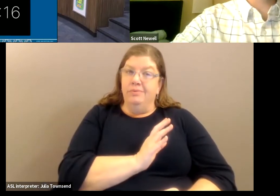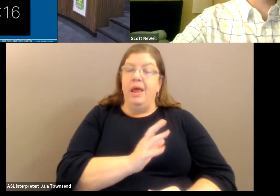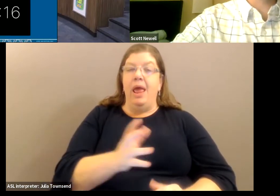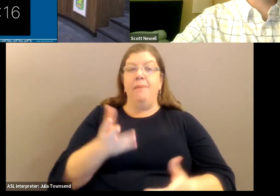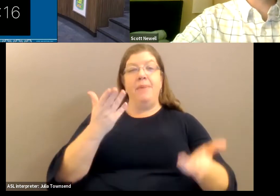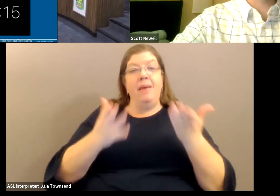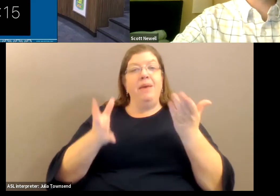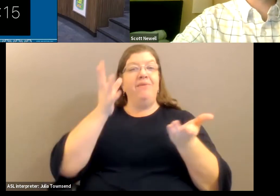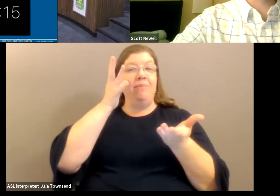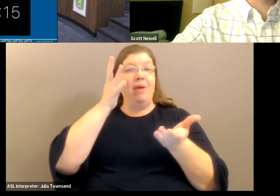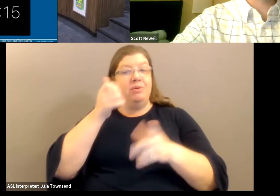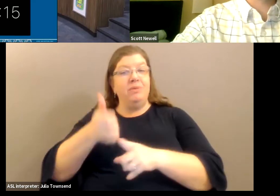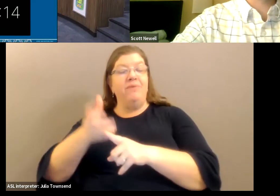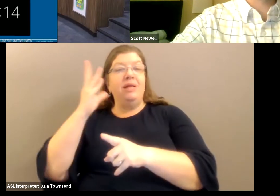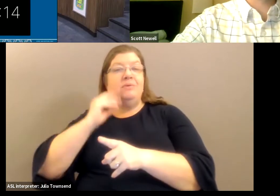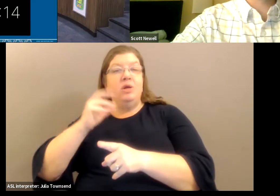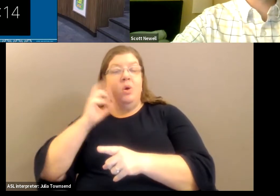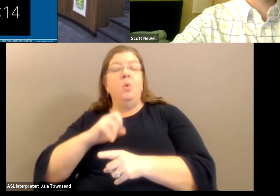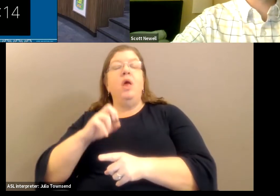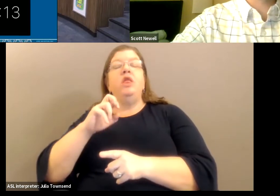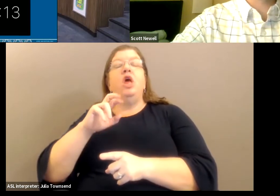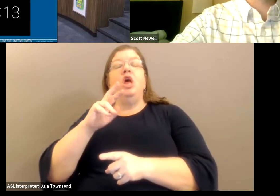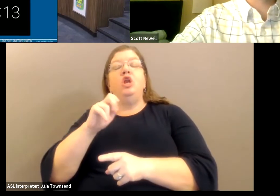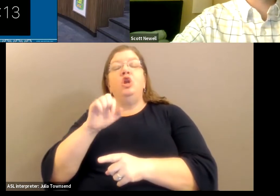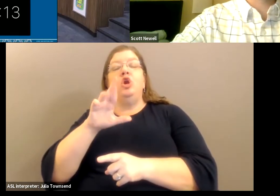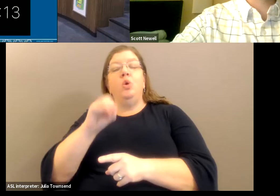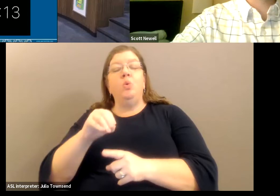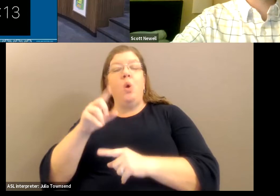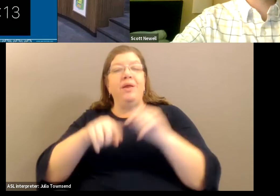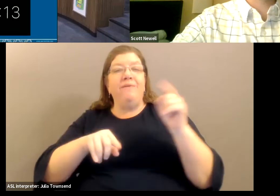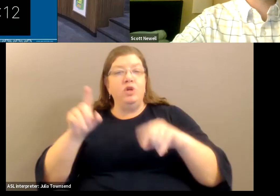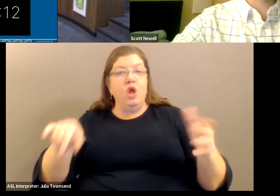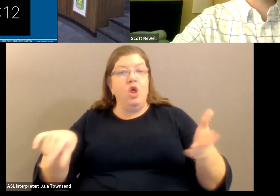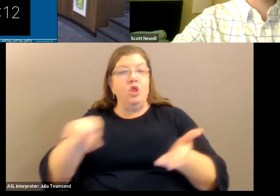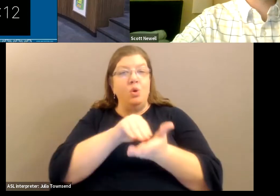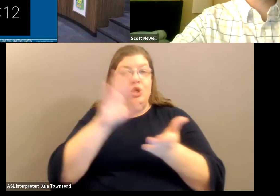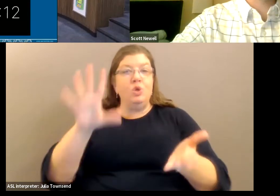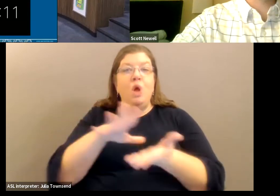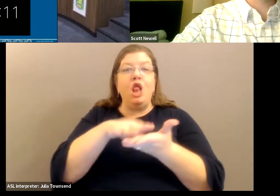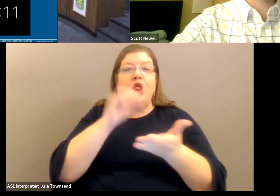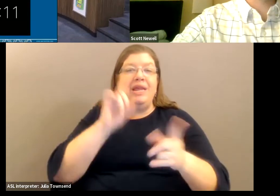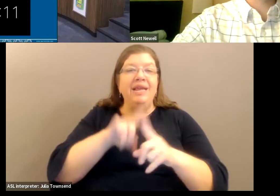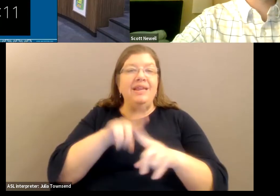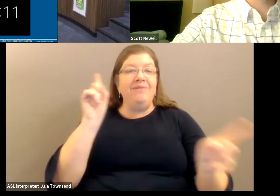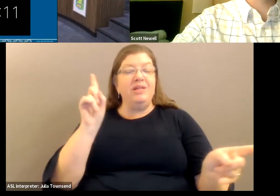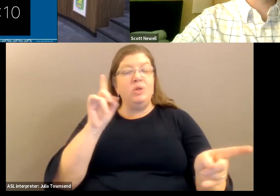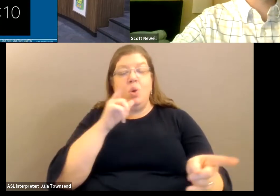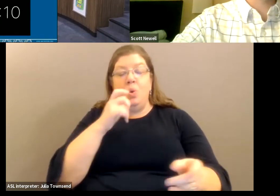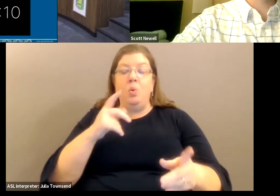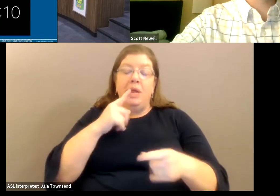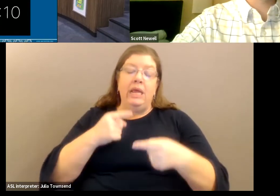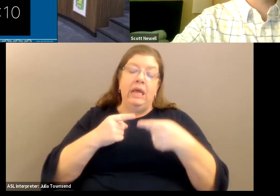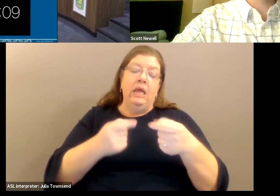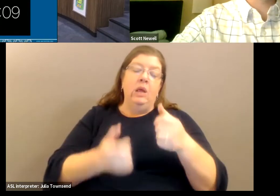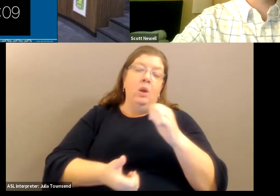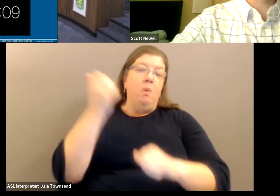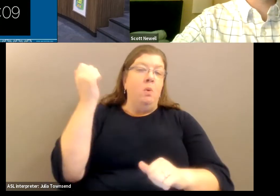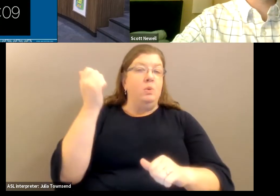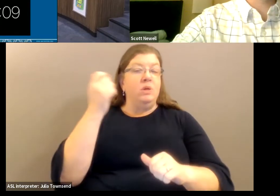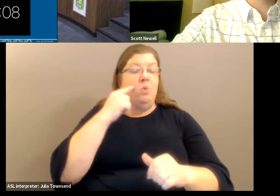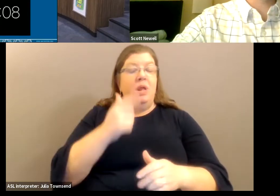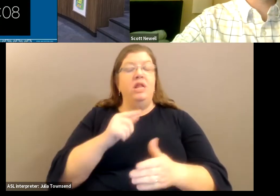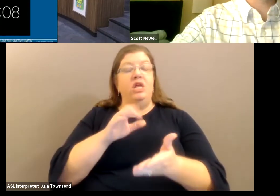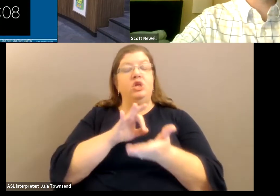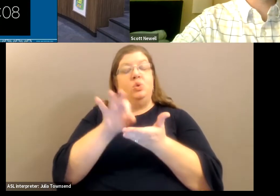possibly have experience with neurodiversity, because those students with learning difference are the ones who are doing the worst and have the lowest scores, as well